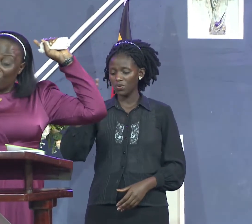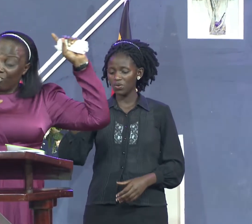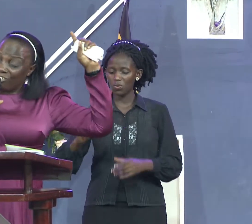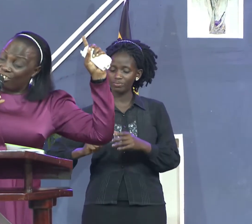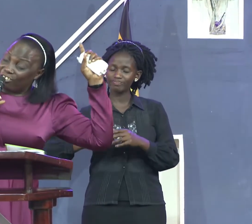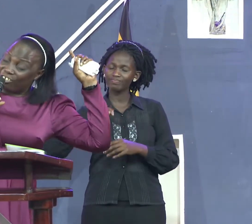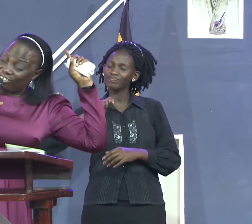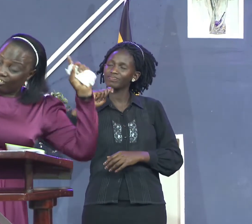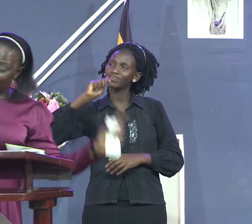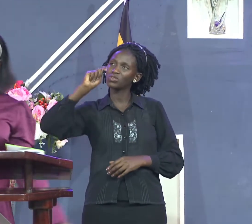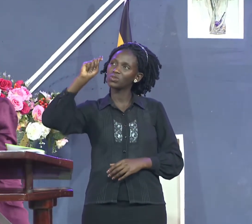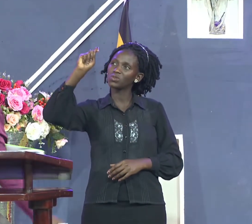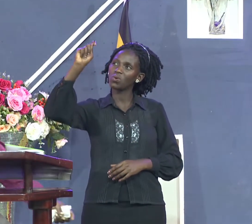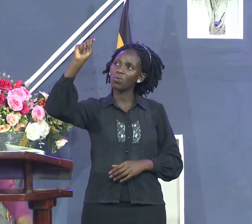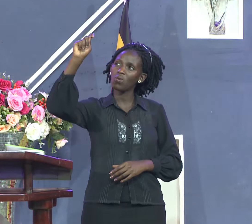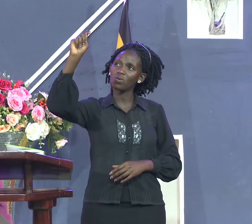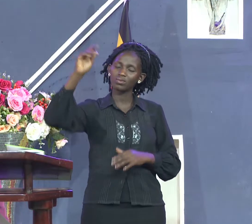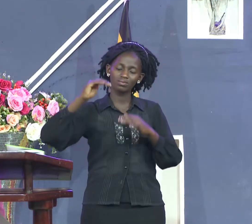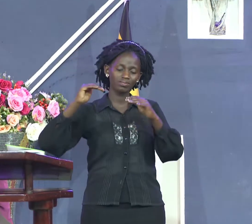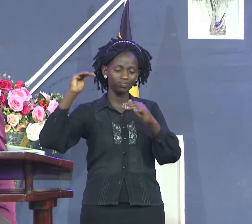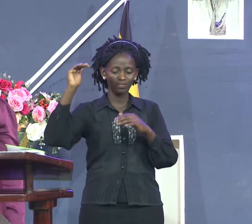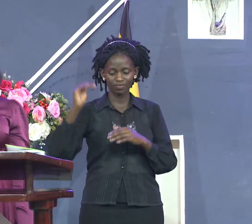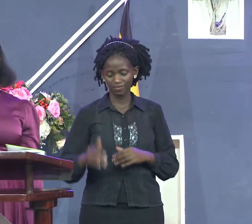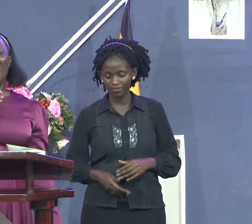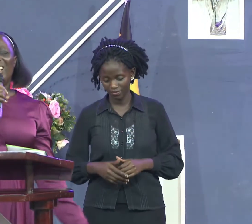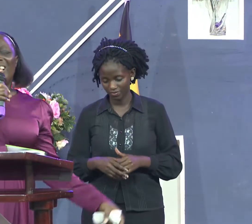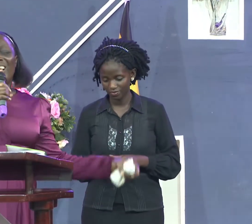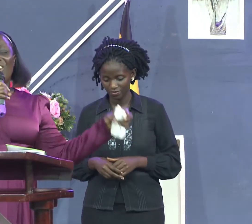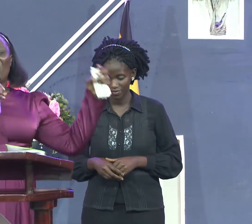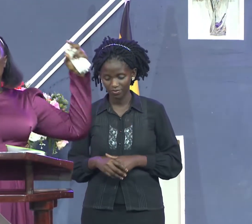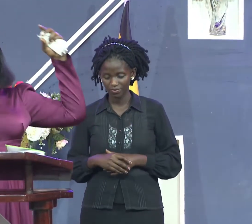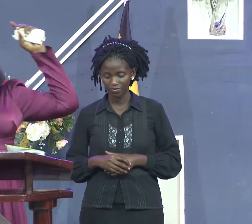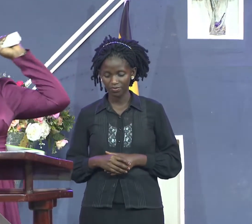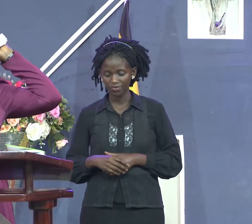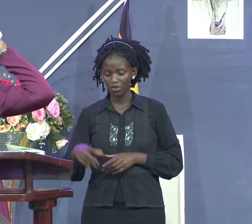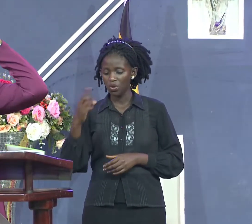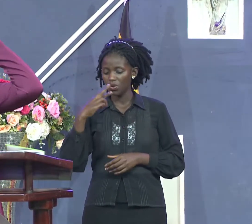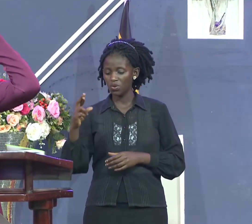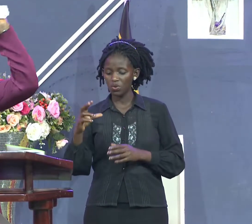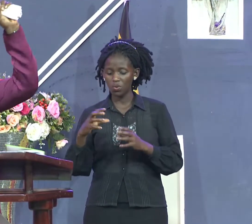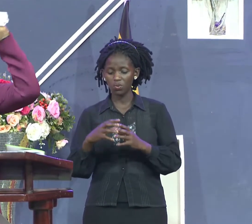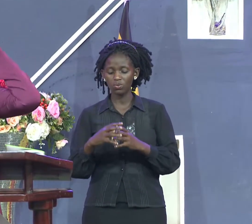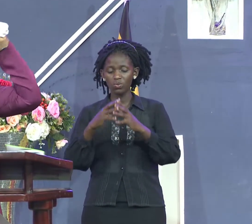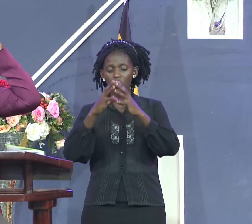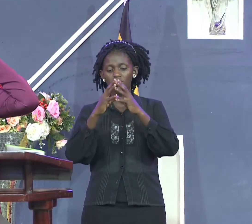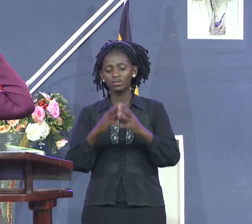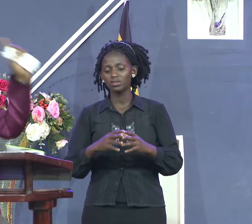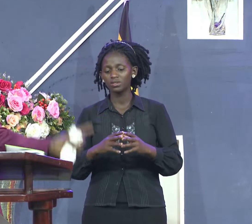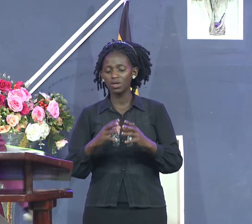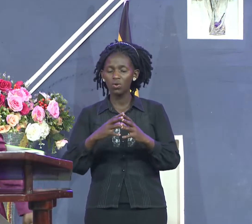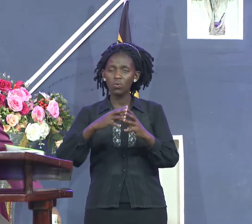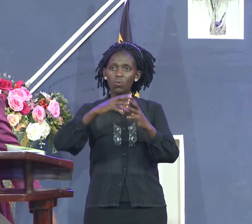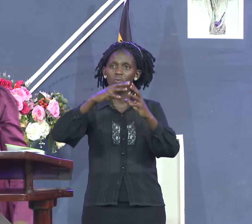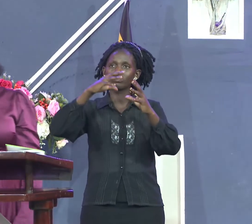Olimuamvu nyonyonyonyo. Your height is too, too high. Olimugulumivu